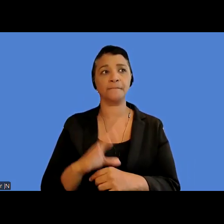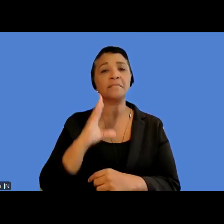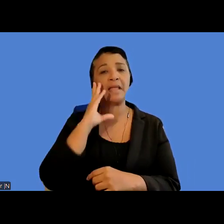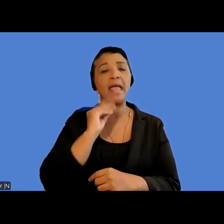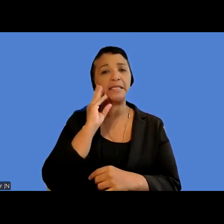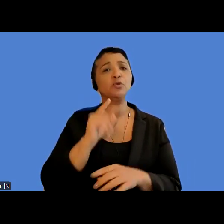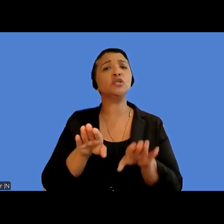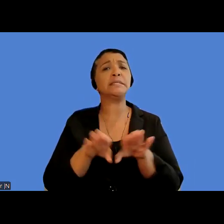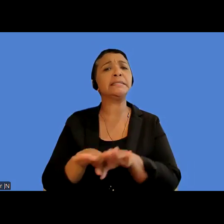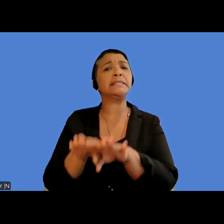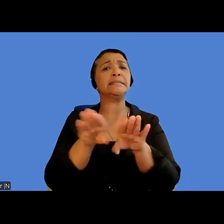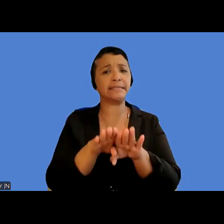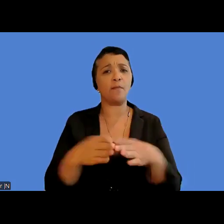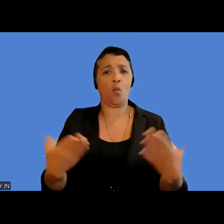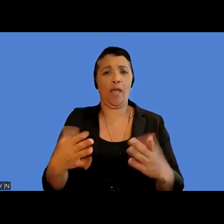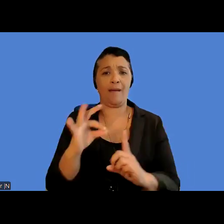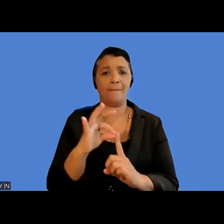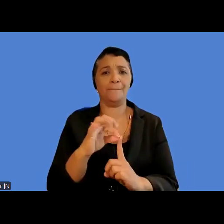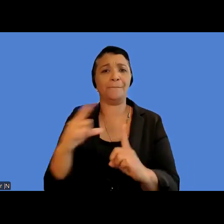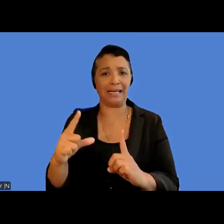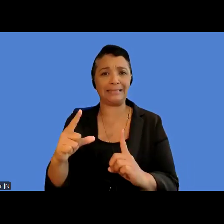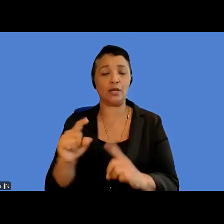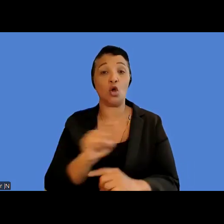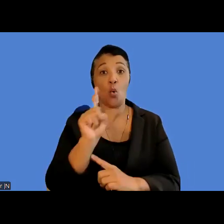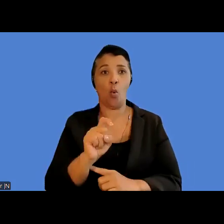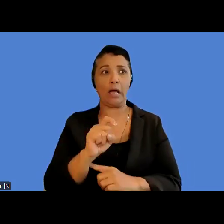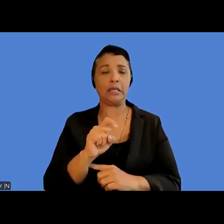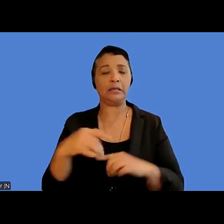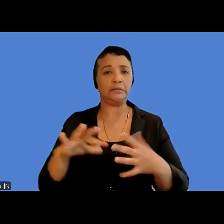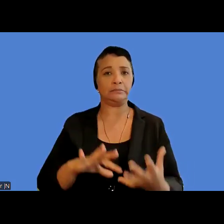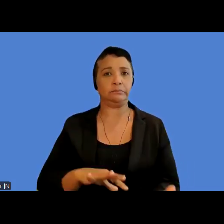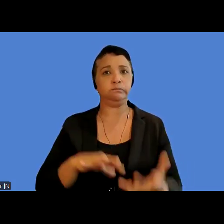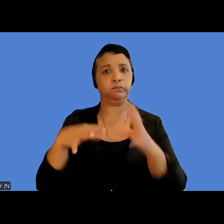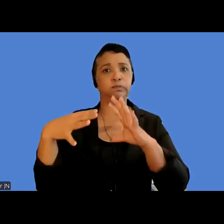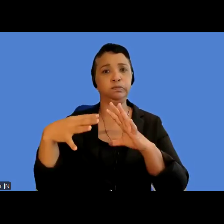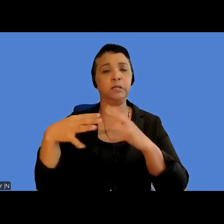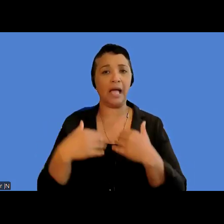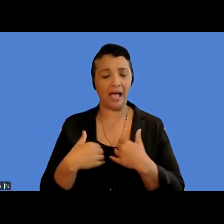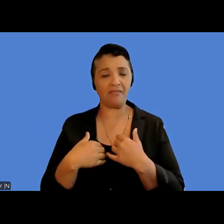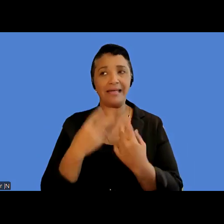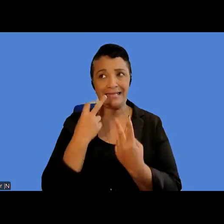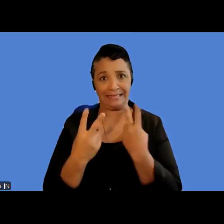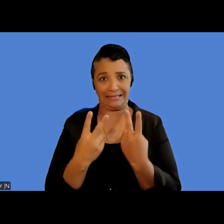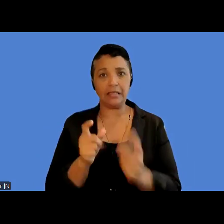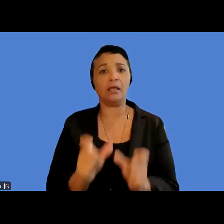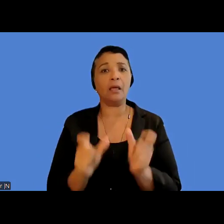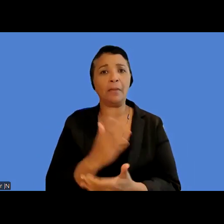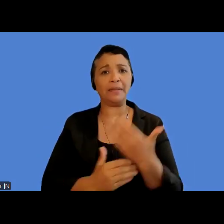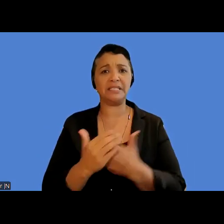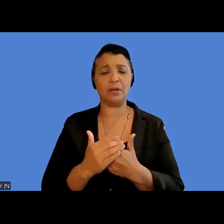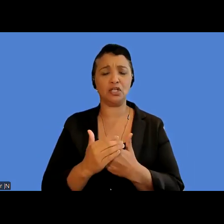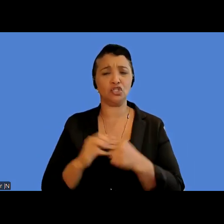situation in Pakistan due to crisis and how people with disabilities